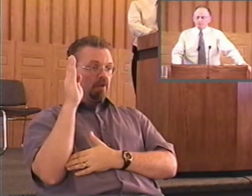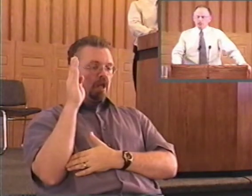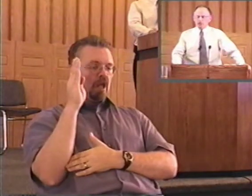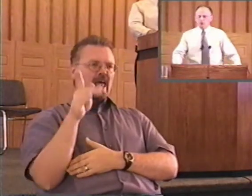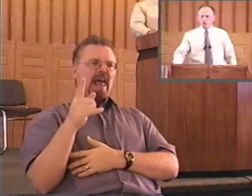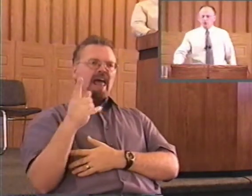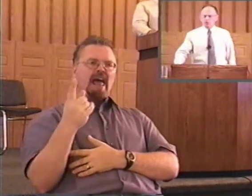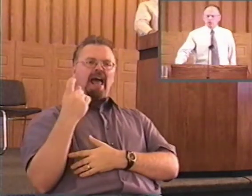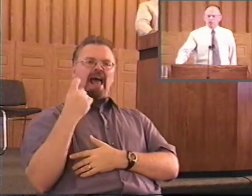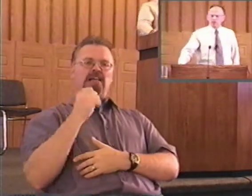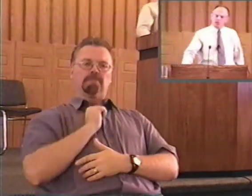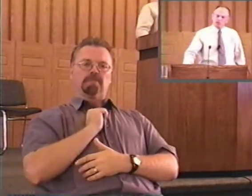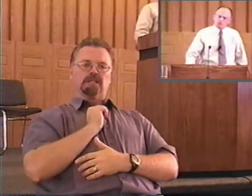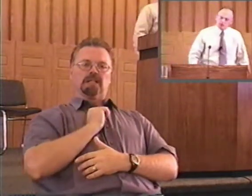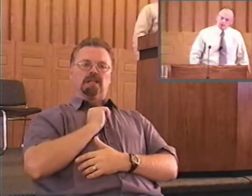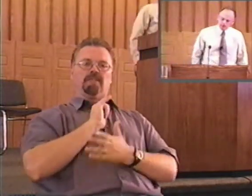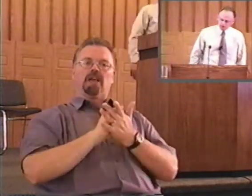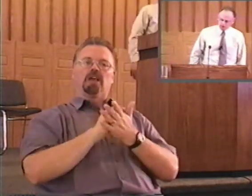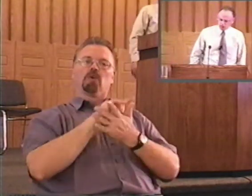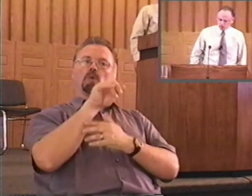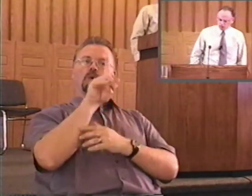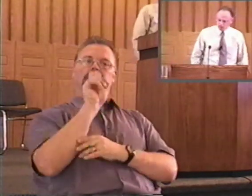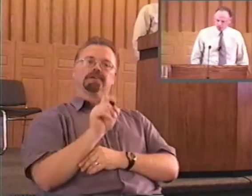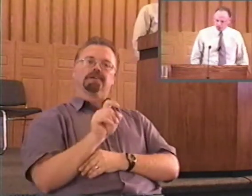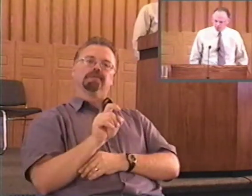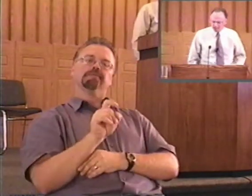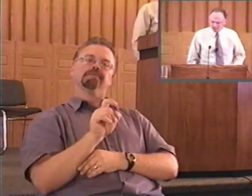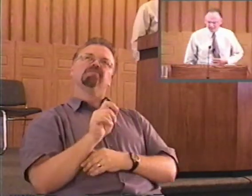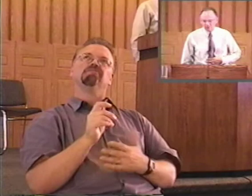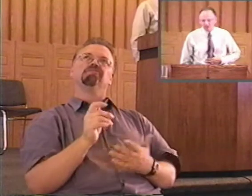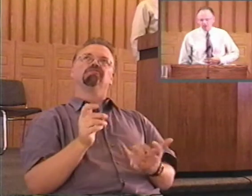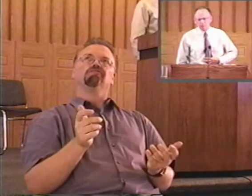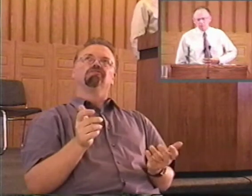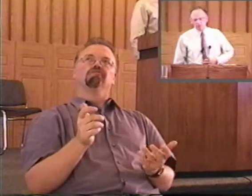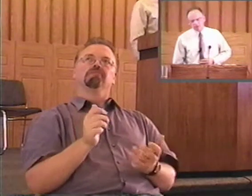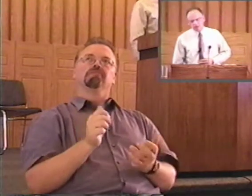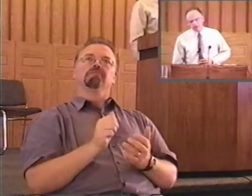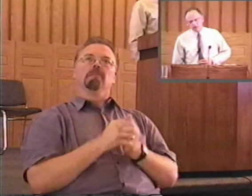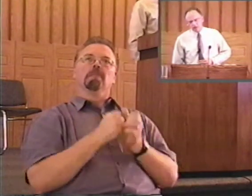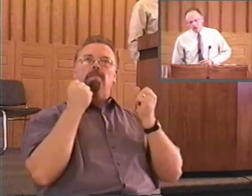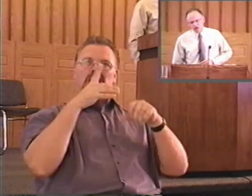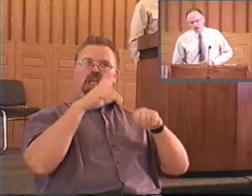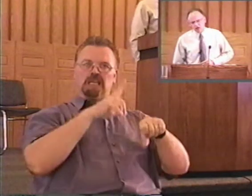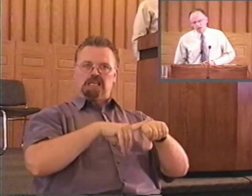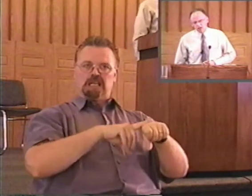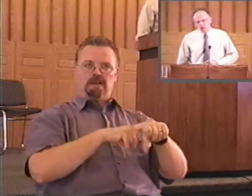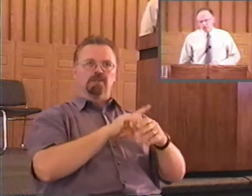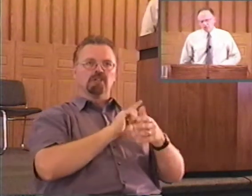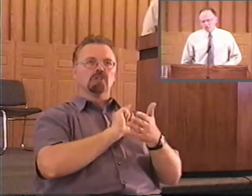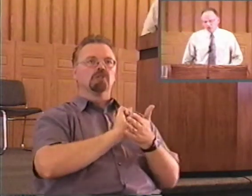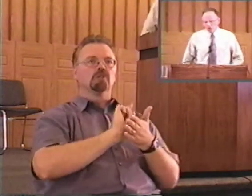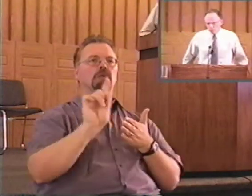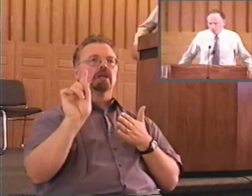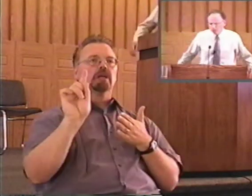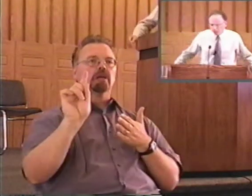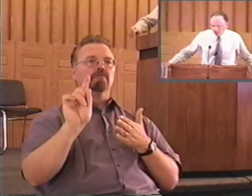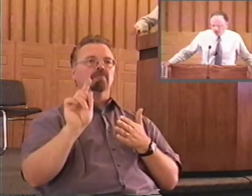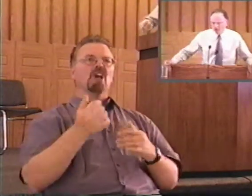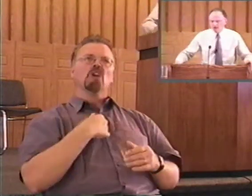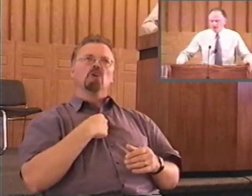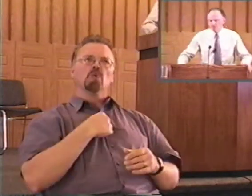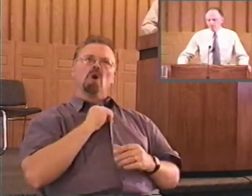Ask yourself this question. I've asked myself this question many times this week. Do